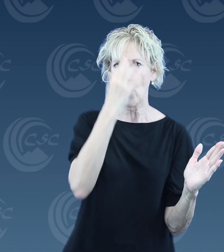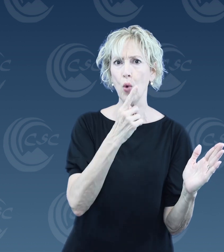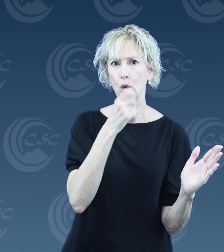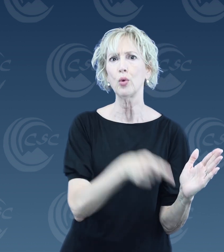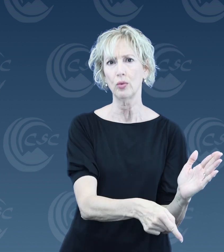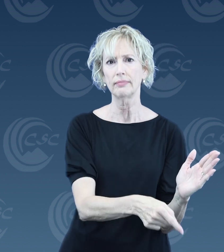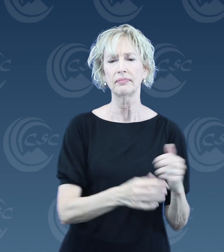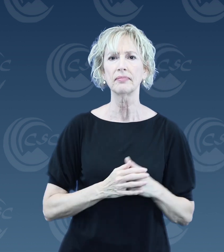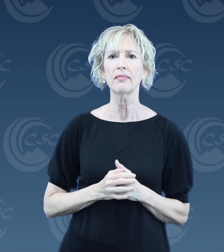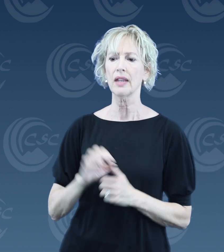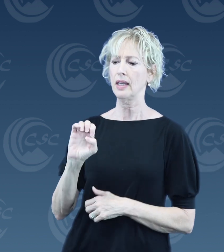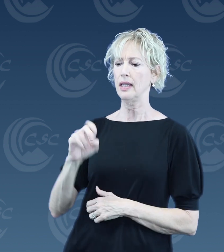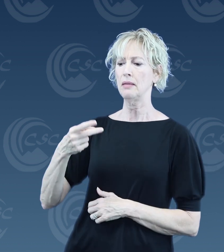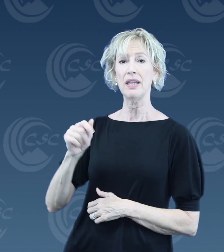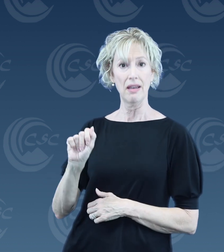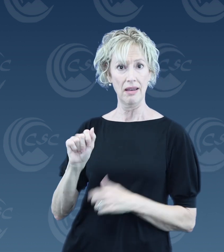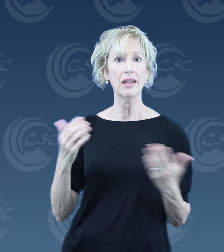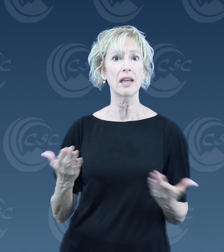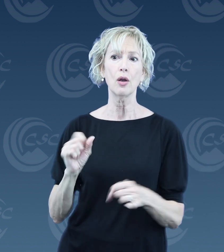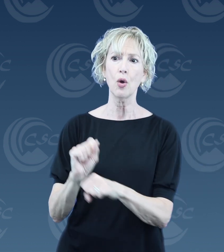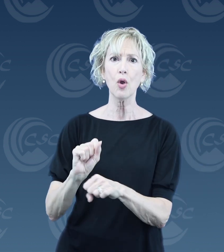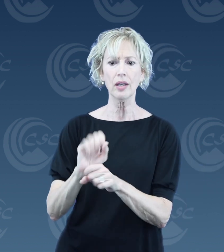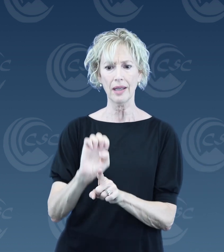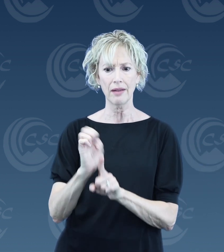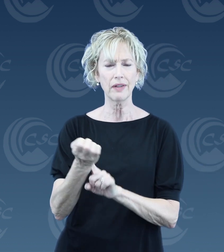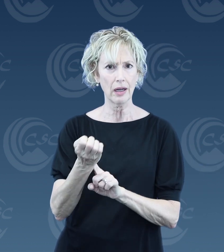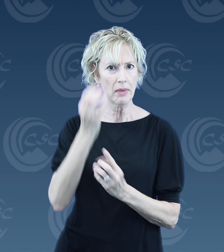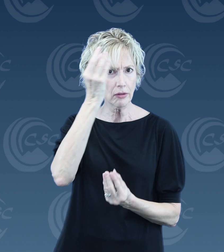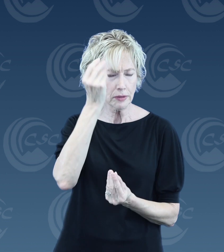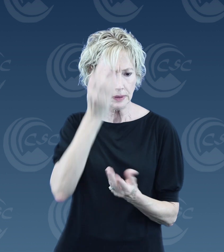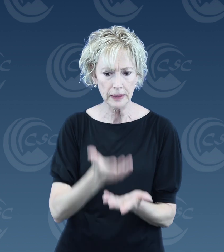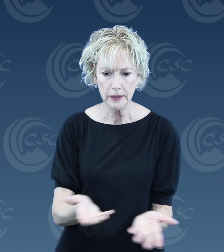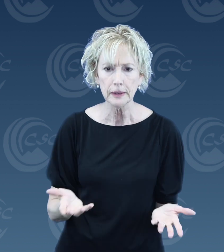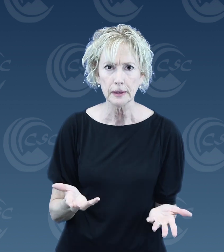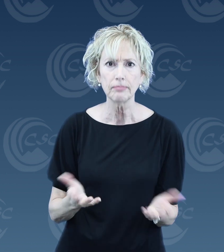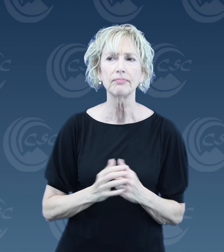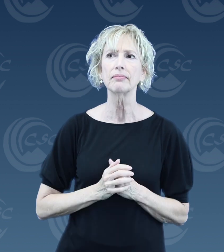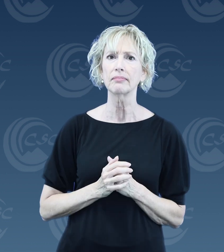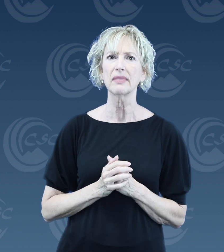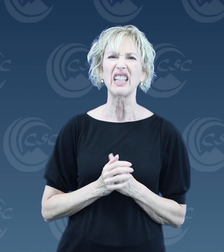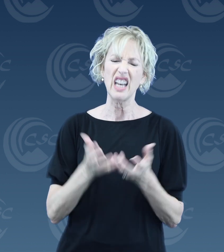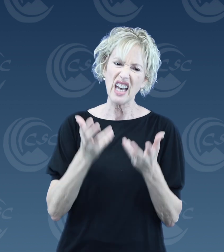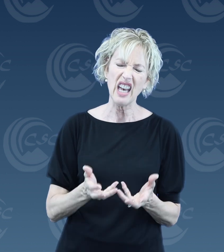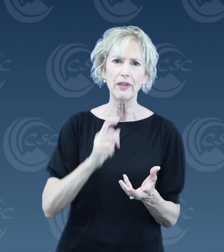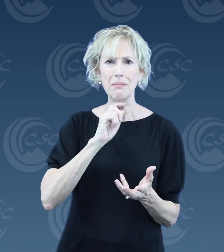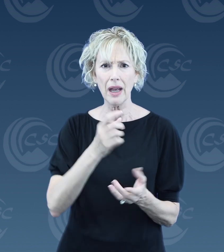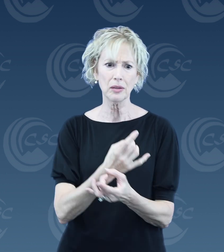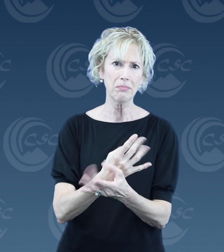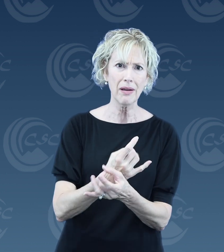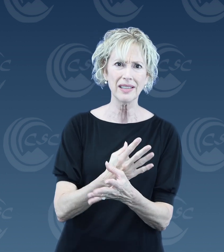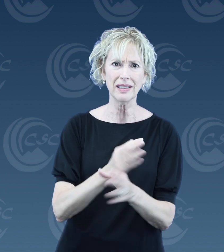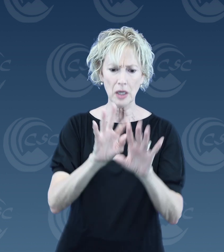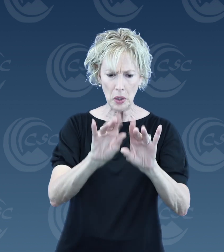ones. The EPA is here. They are working on the environmental considerations of this disaster. There are a lot of heavy metals and other toxins in